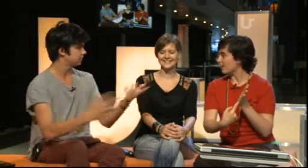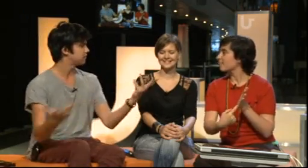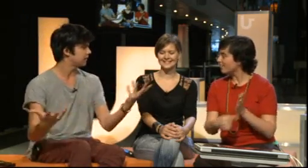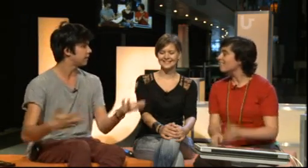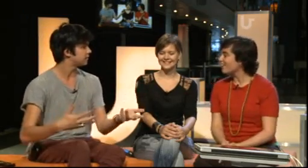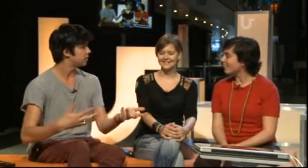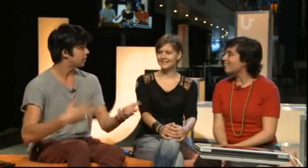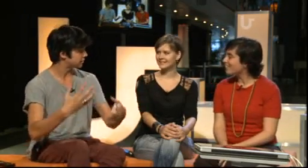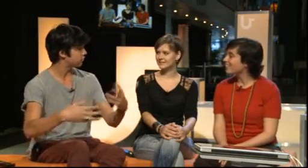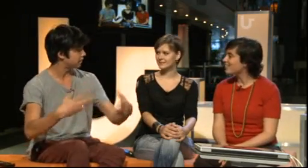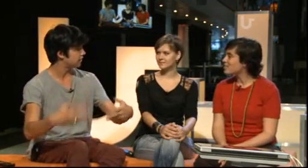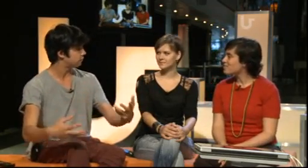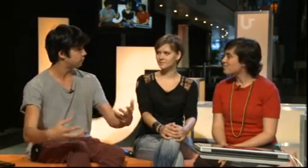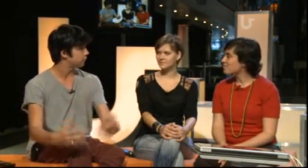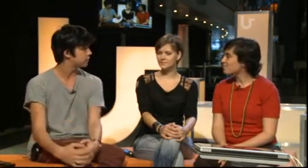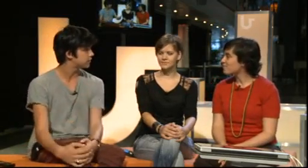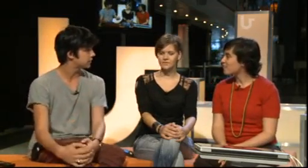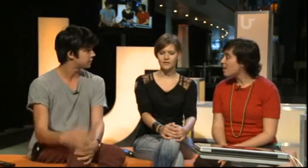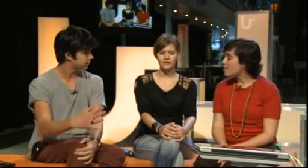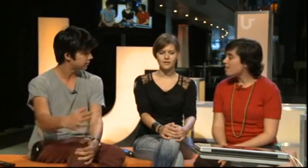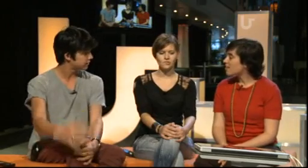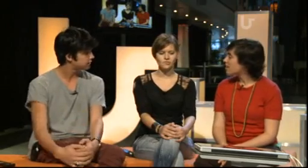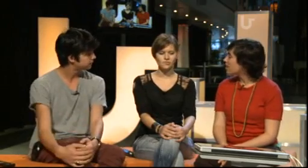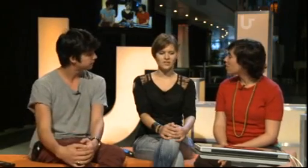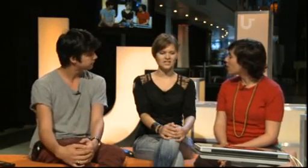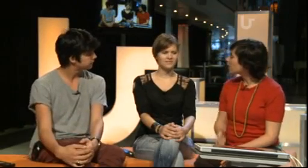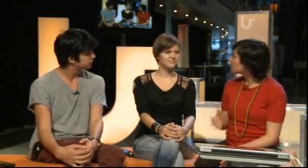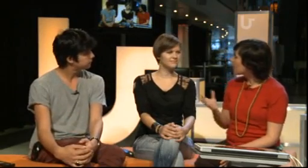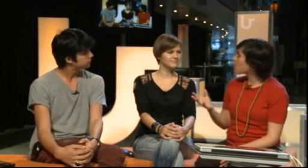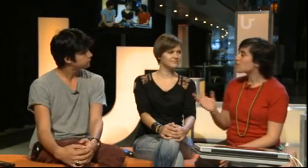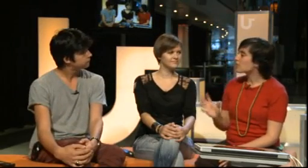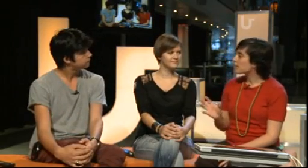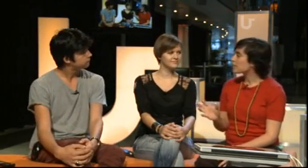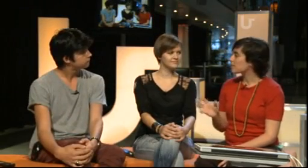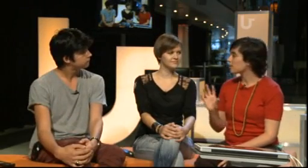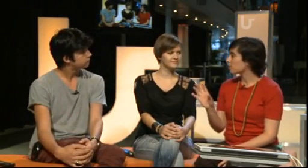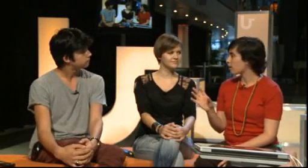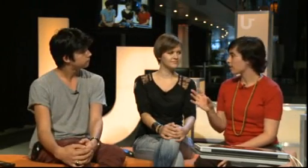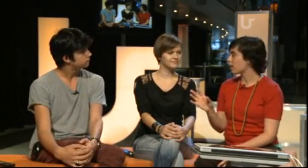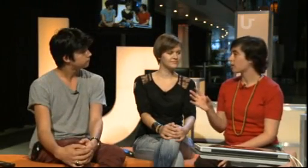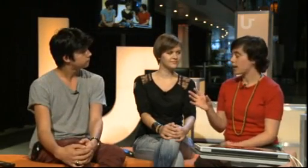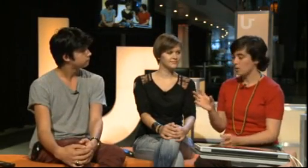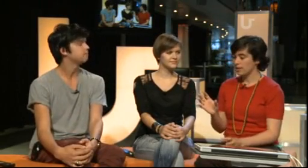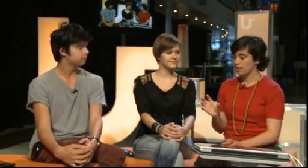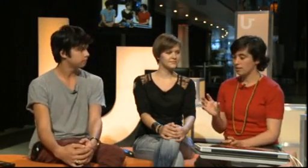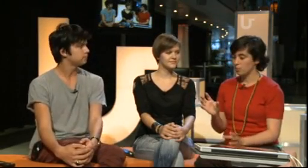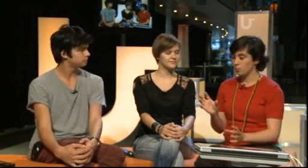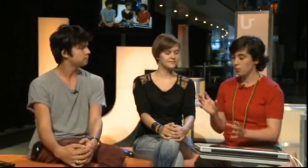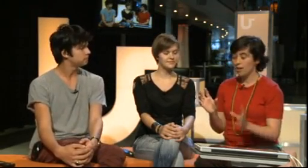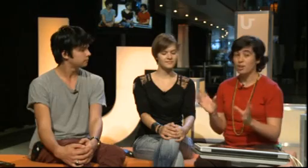represents T. And that's, is that sort of how the alphabet works consistently? Well, yeah, most of the letters do look like what they look